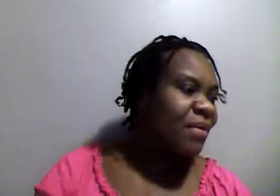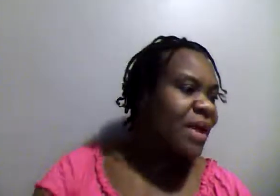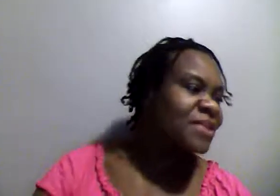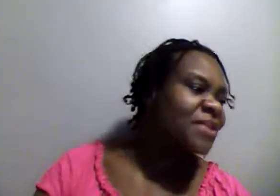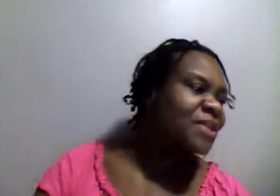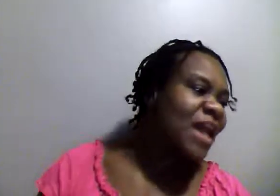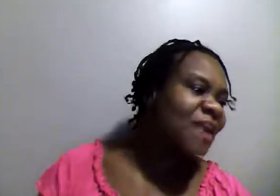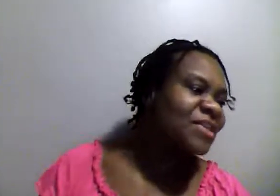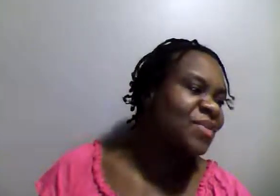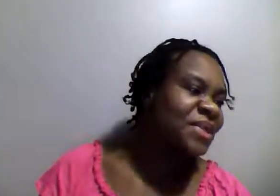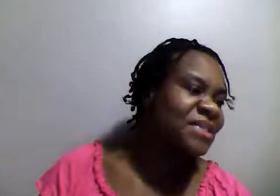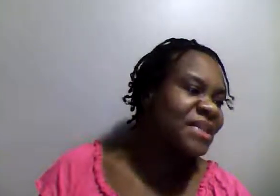Okay, so the last question